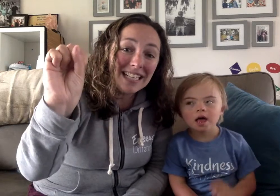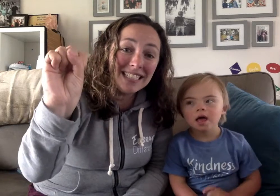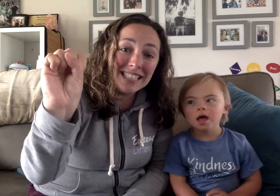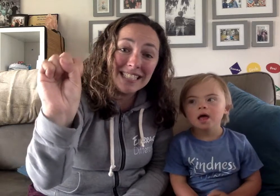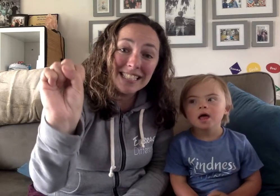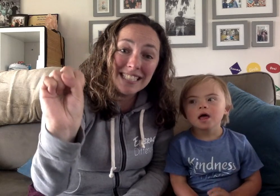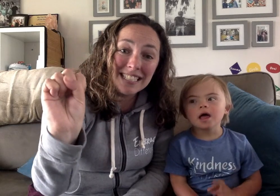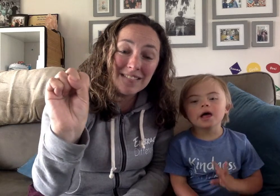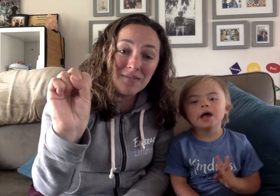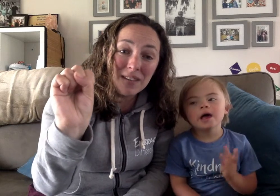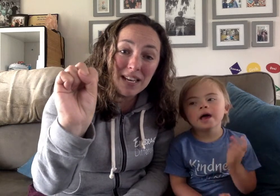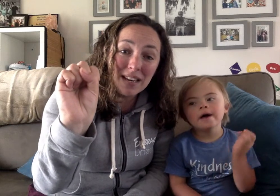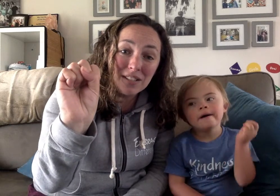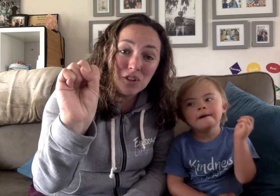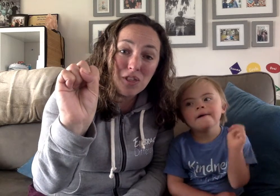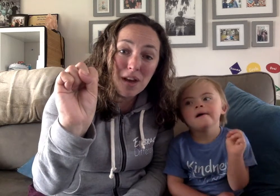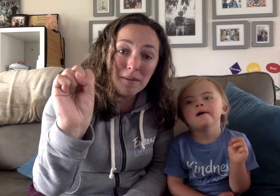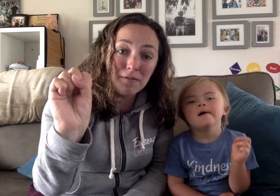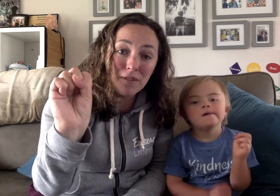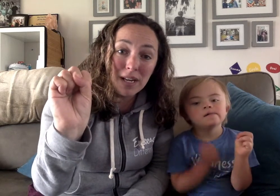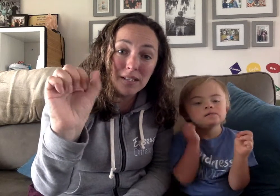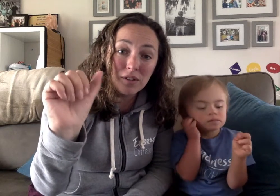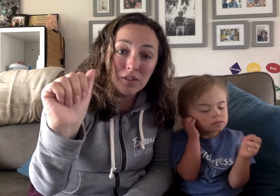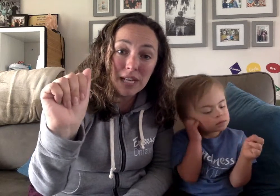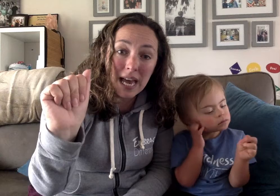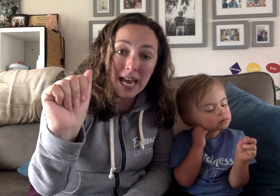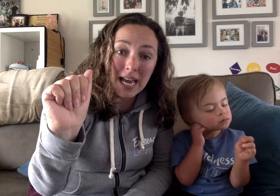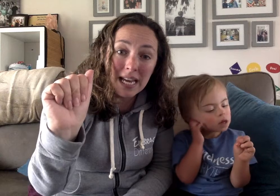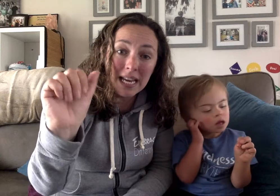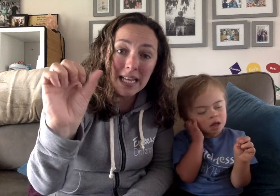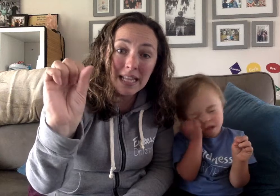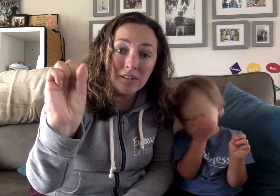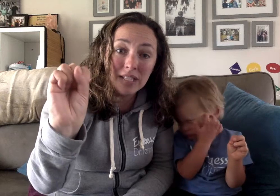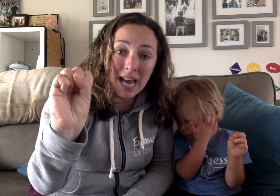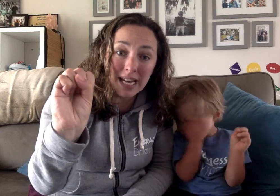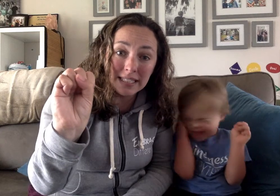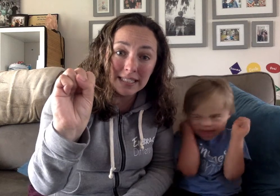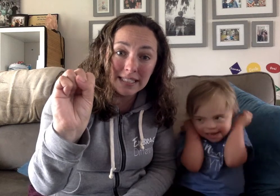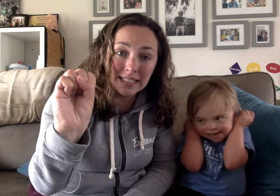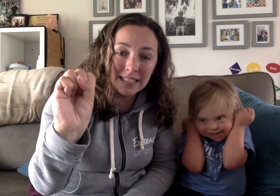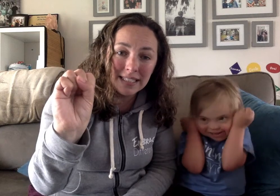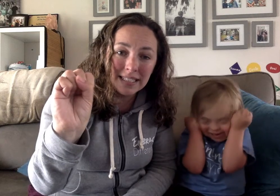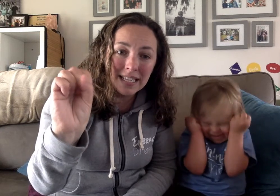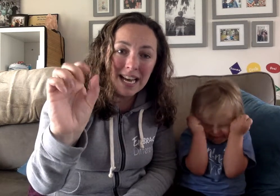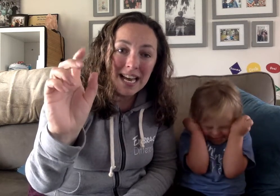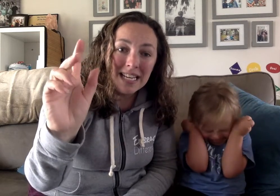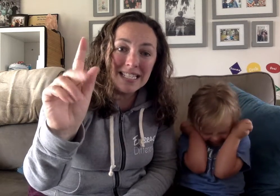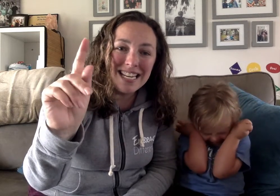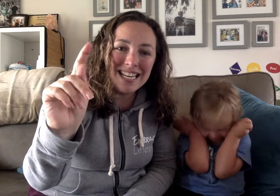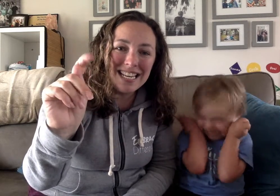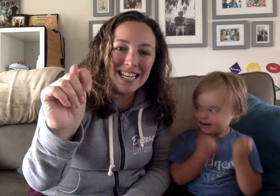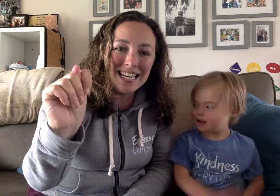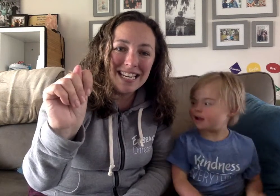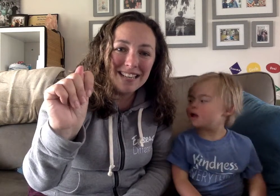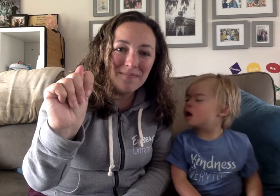S is your thumb in front, so there's A, and then there's S. T